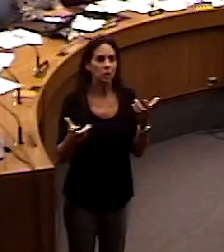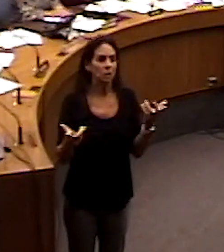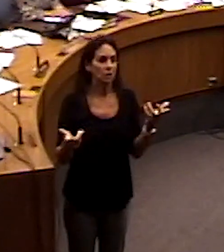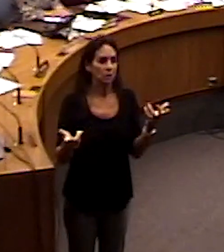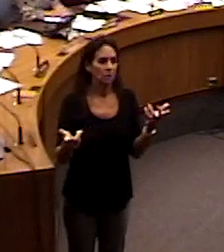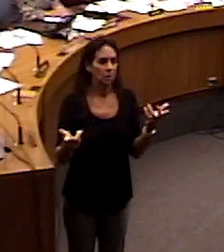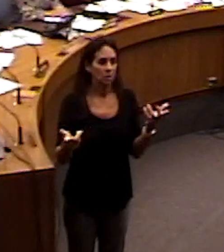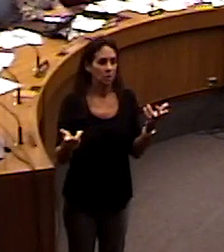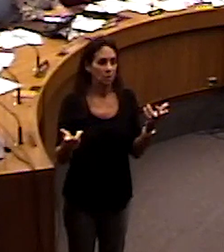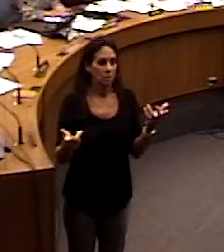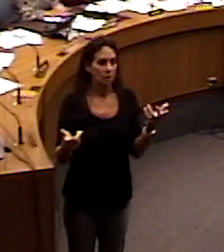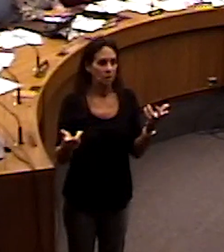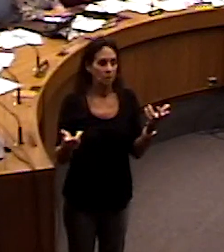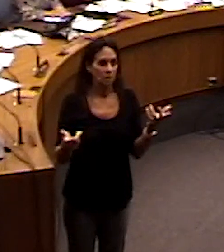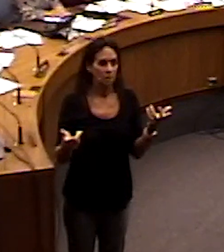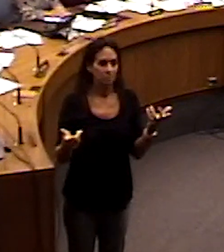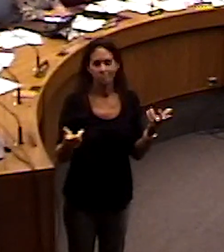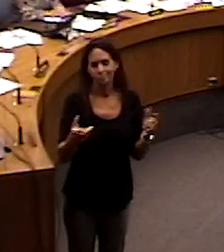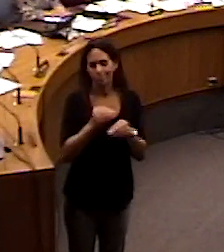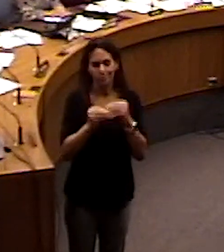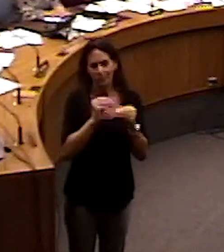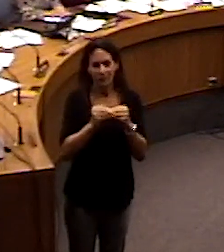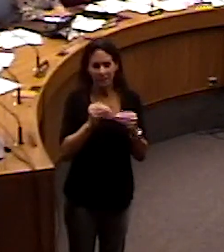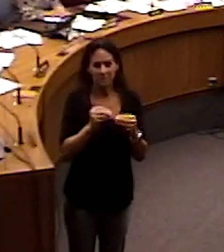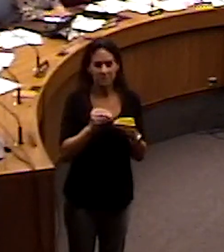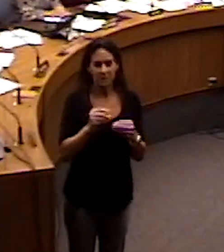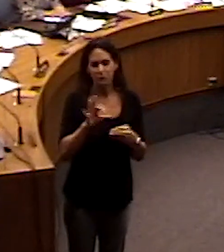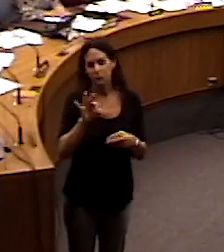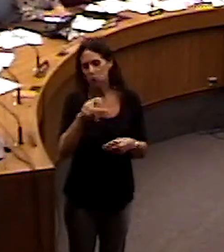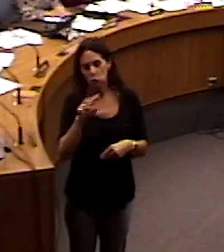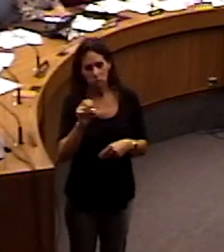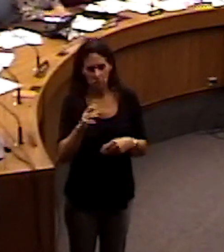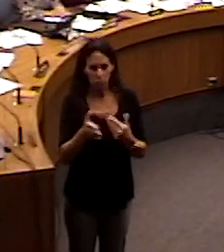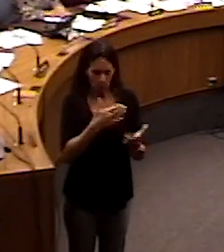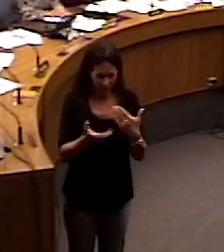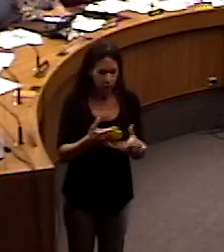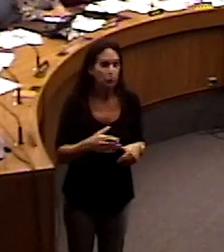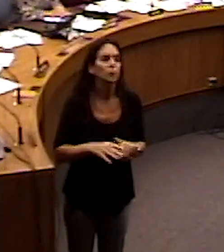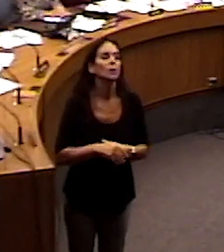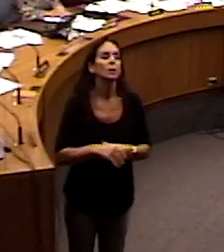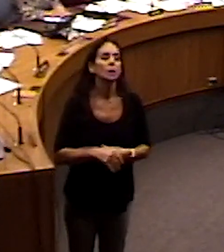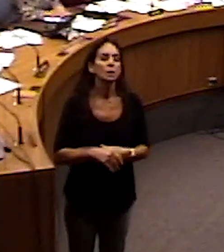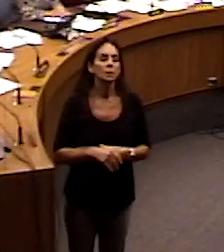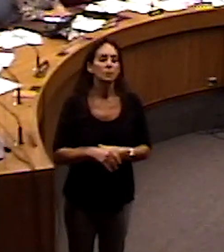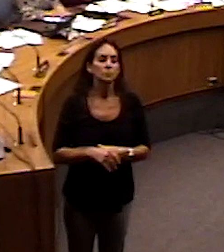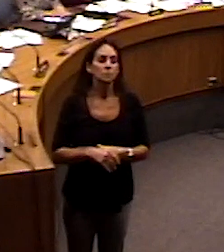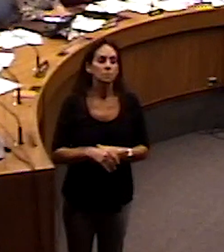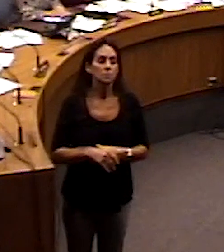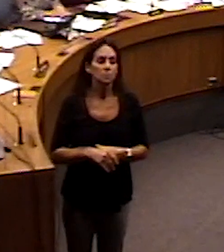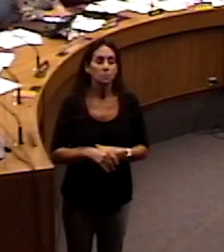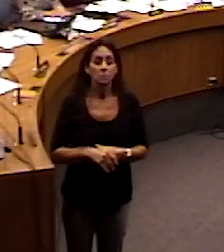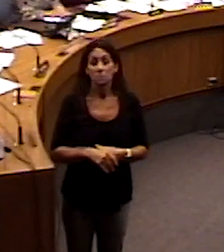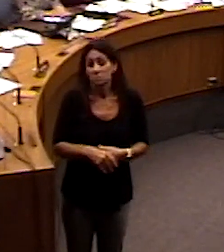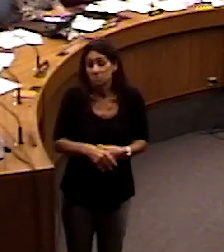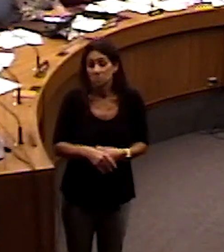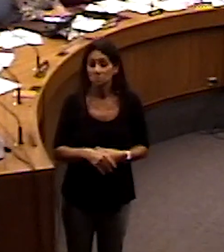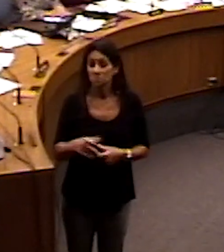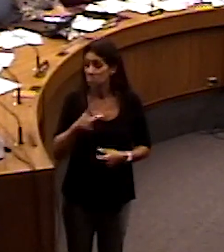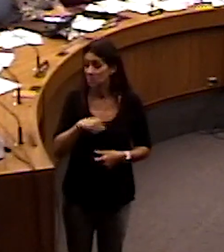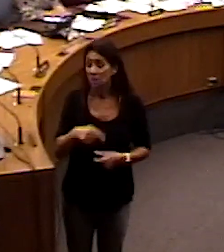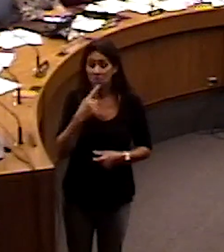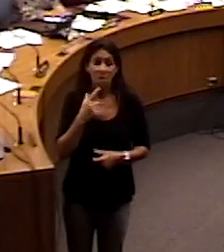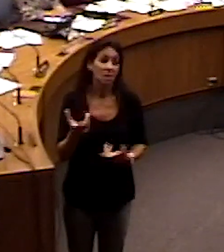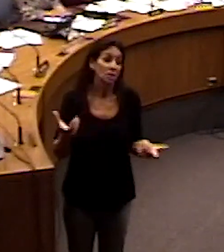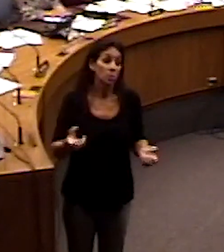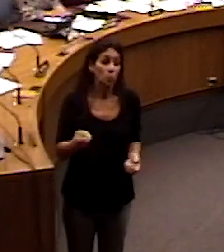a discectomy, and then they did fusion and blah, blah, blah, blah, blah. He just told me that, you know, well, I guess I got to do